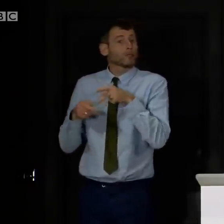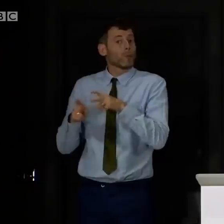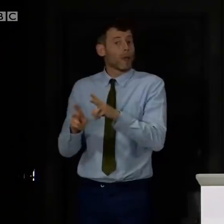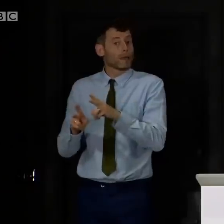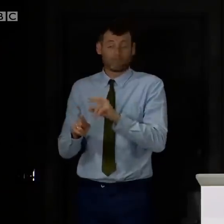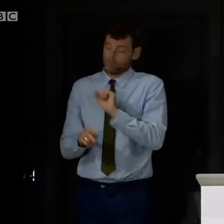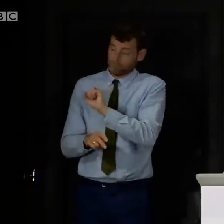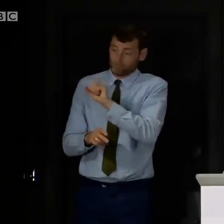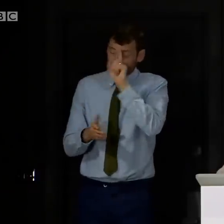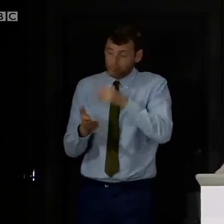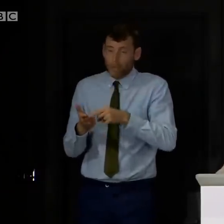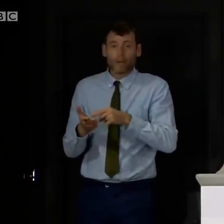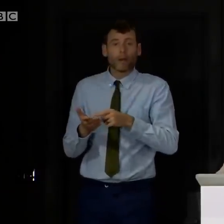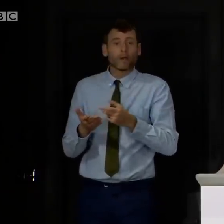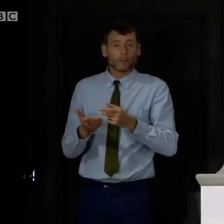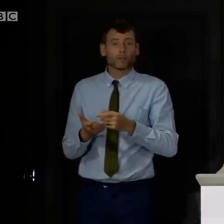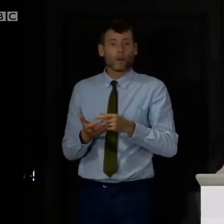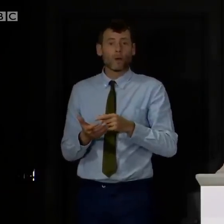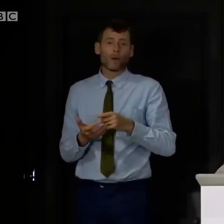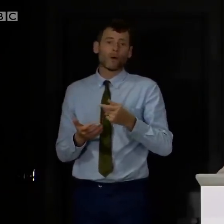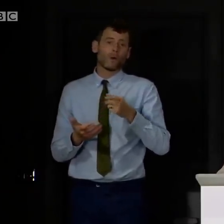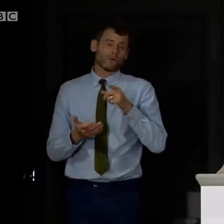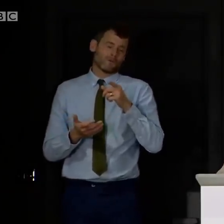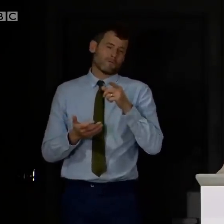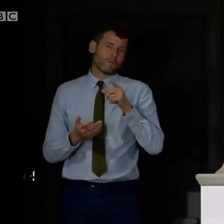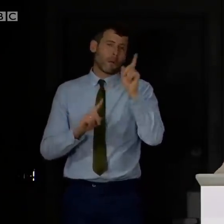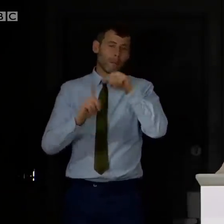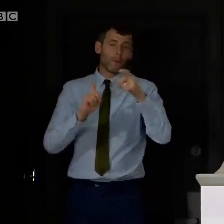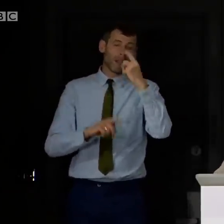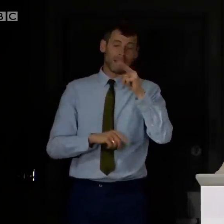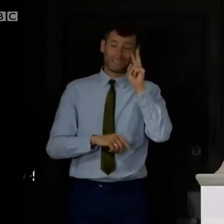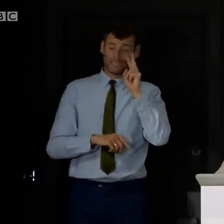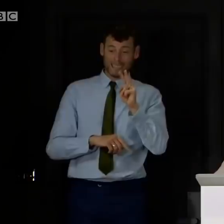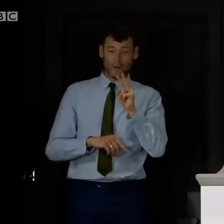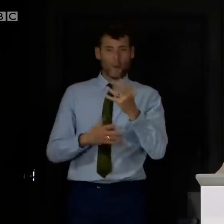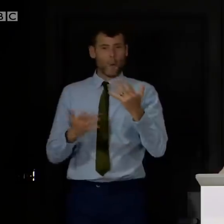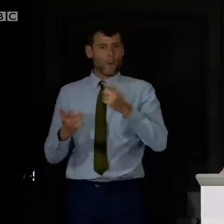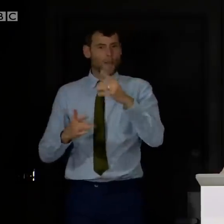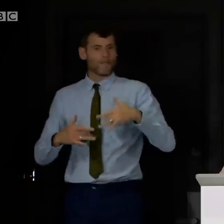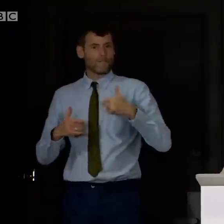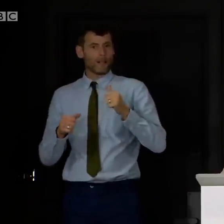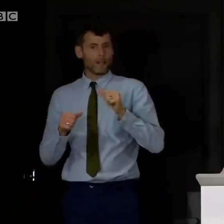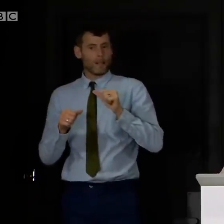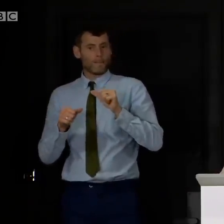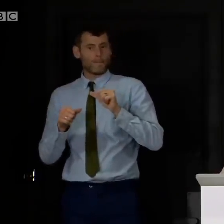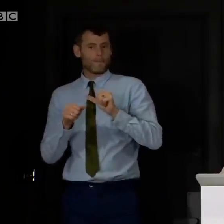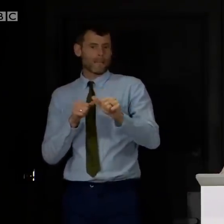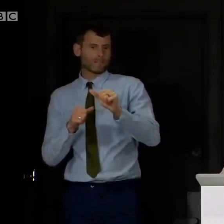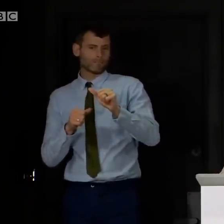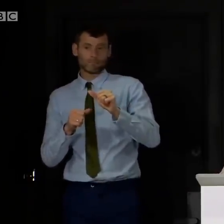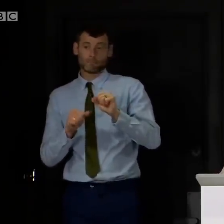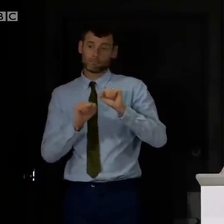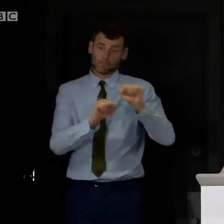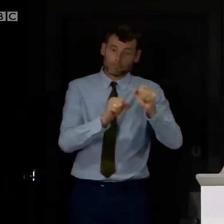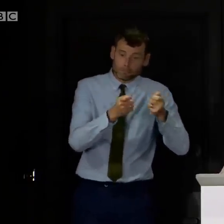and can make up their own minds about where they think the decisions that we're having to take right now are best taken. But none of us should be crowing about